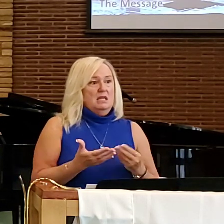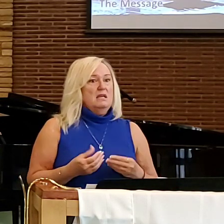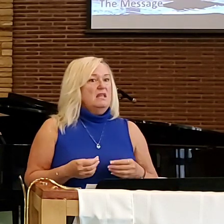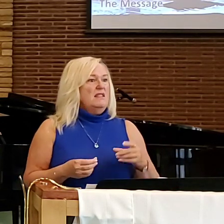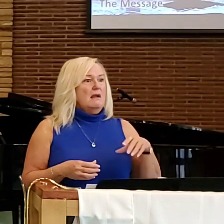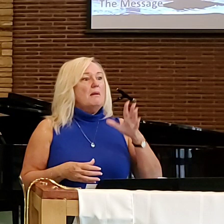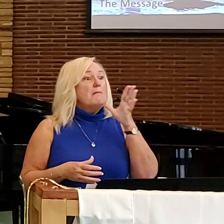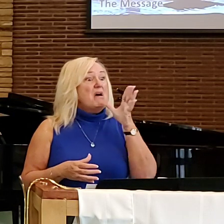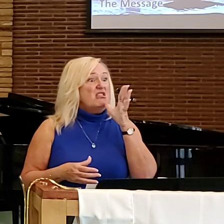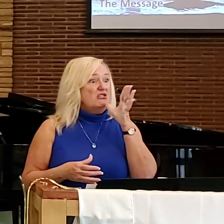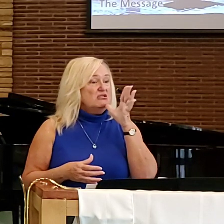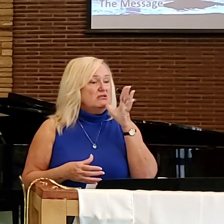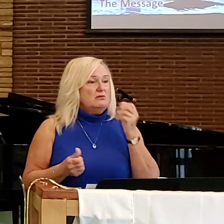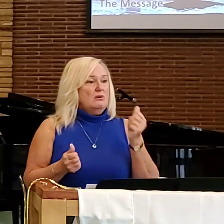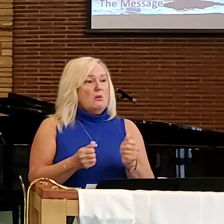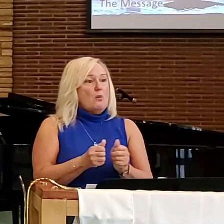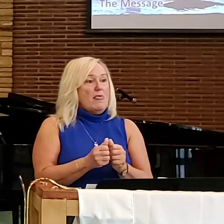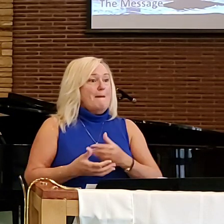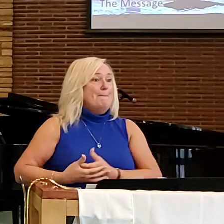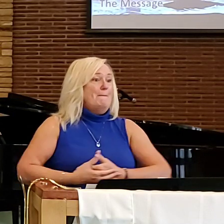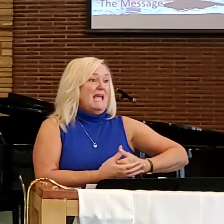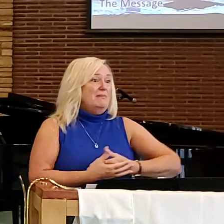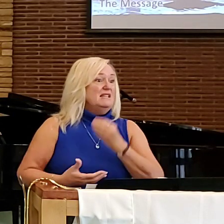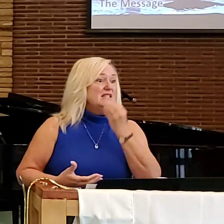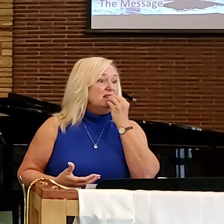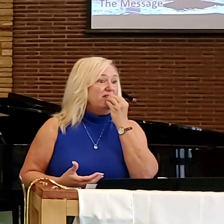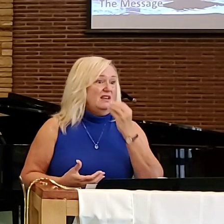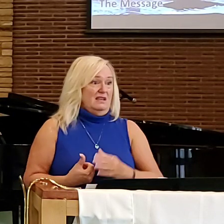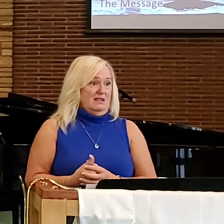They are mothers with babies to feed.